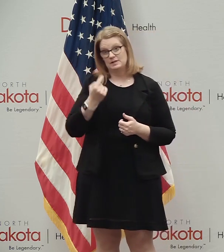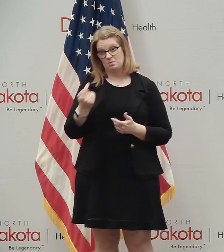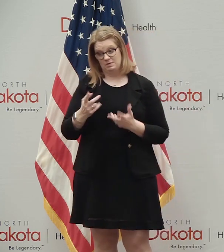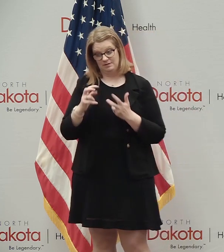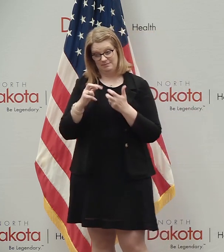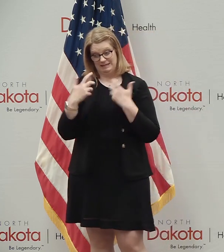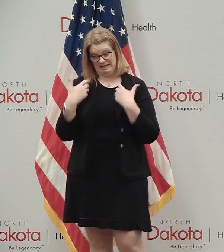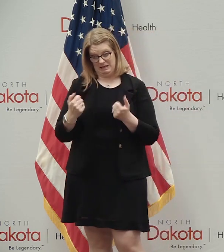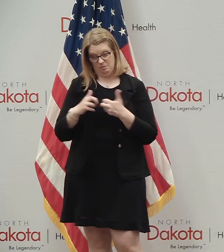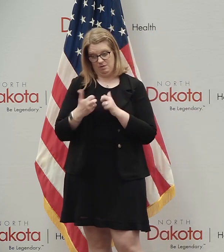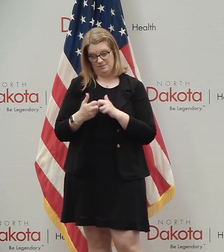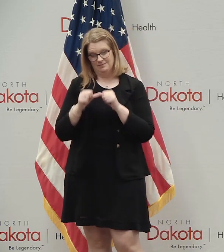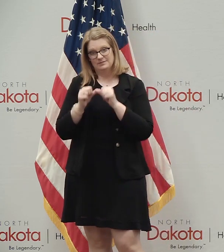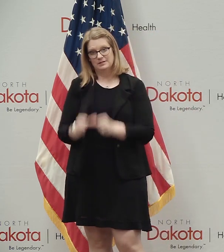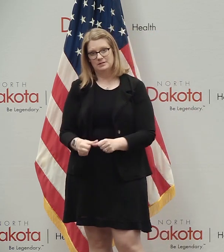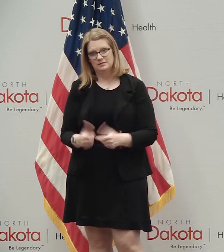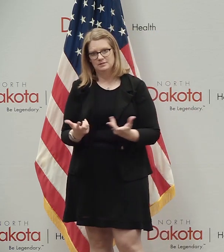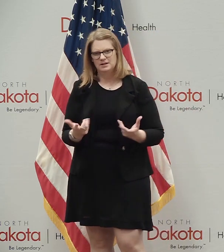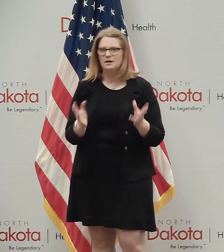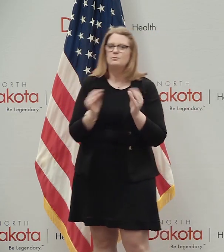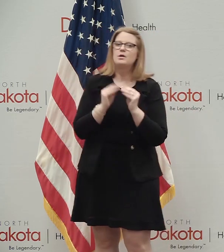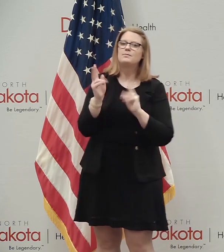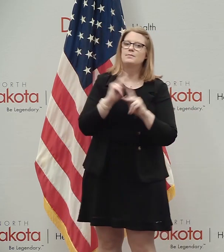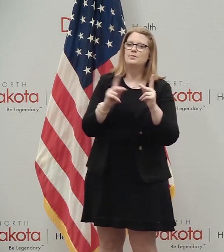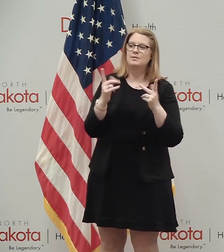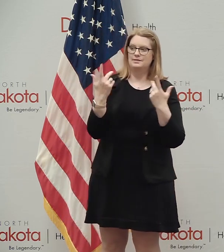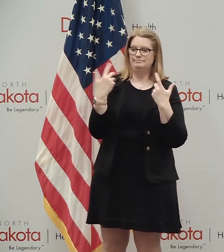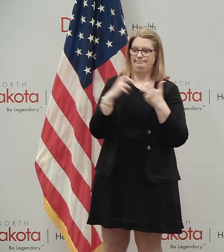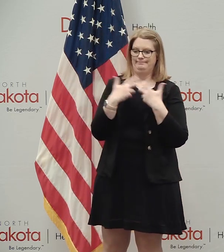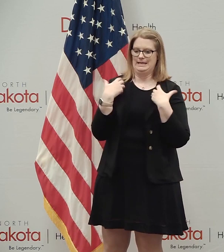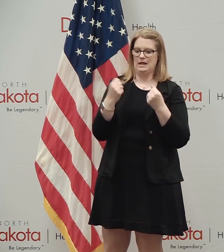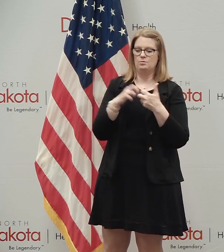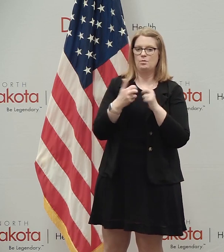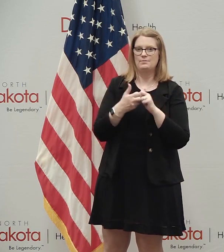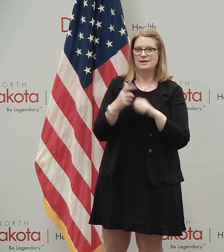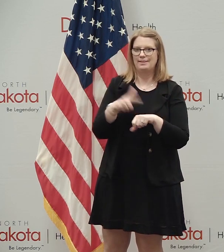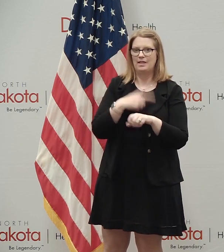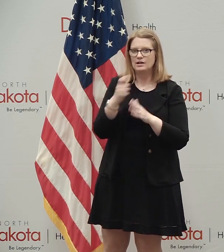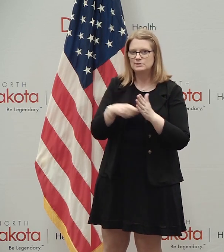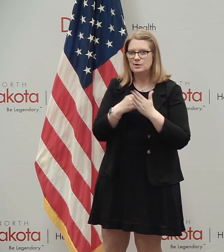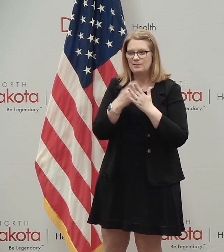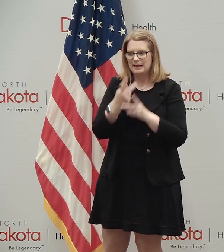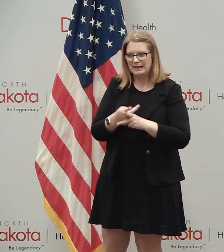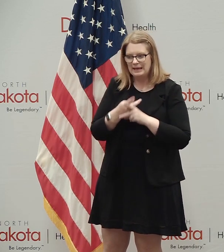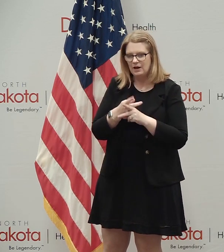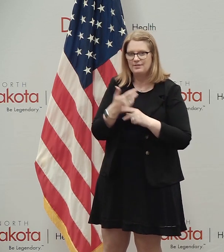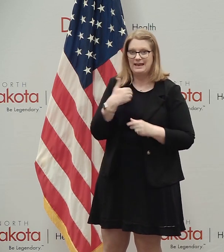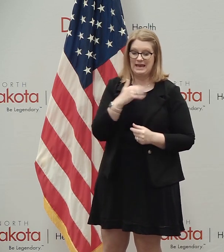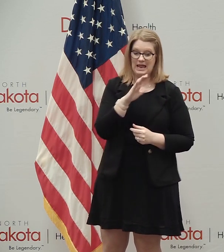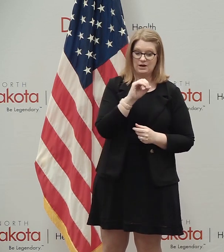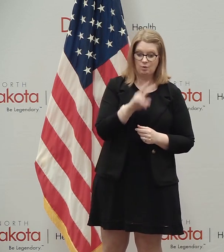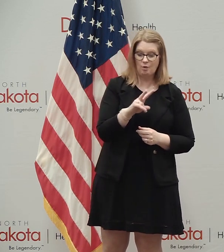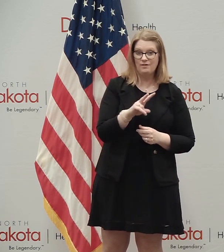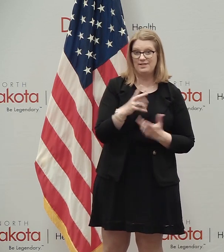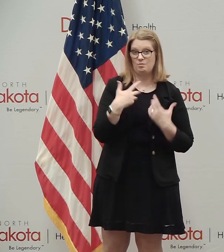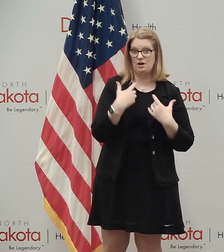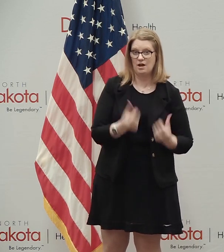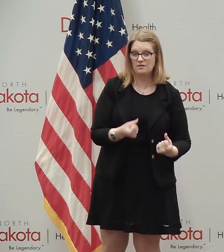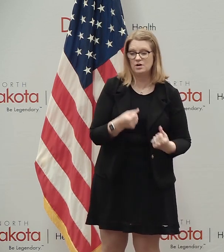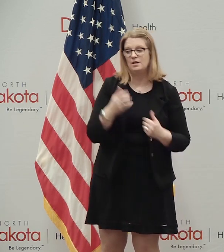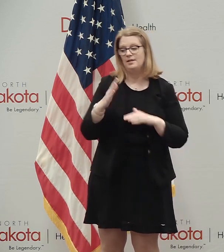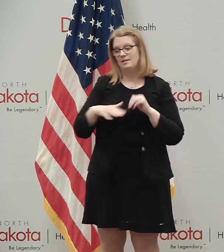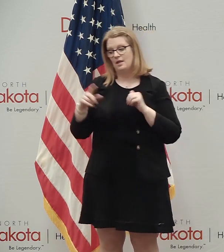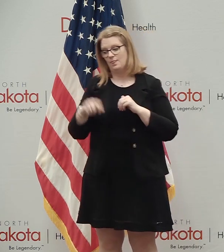conditions, because again, we've had more people with underlying health conditions in long-term care who have had COVID and recovered than those that